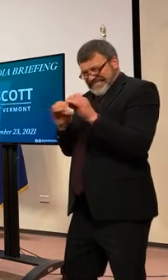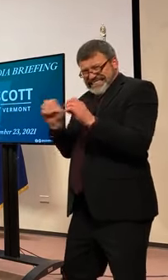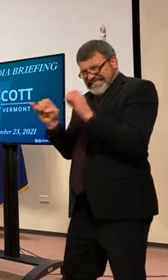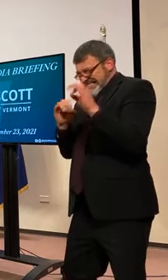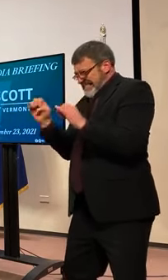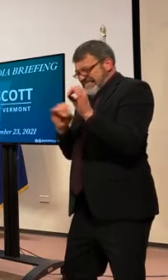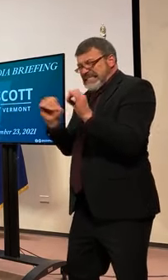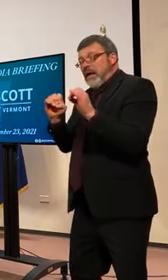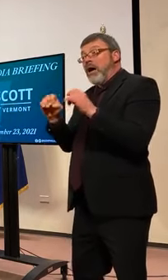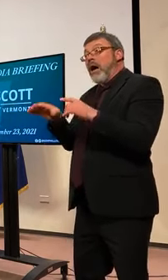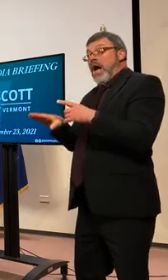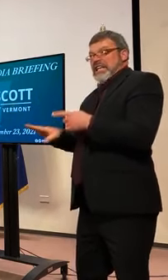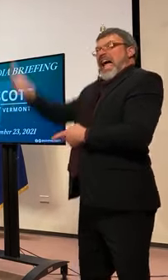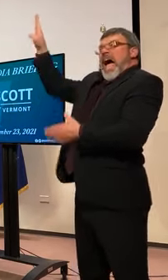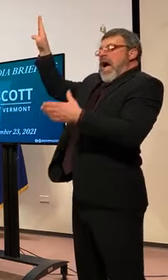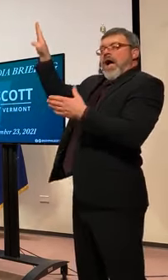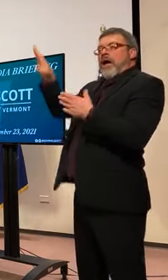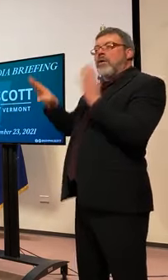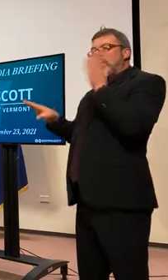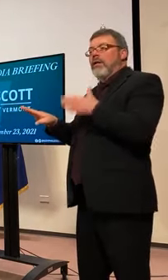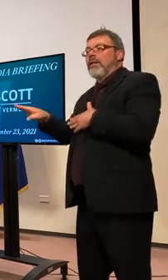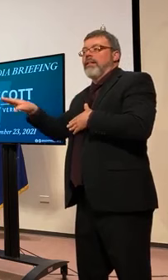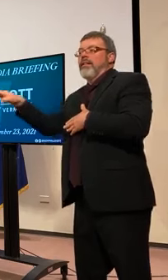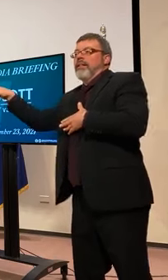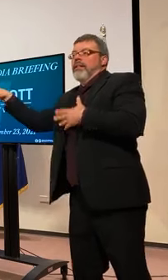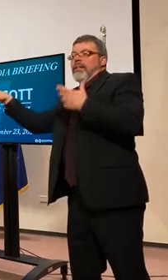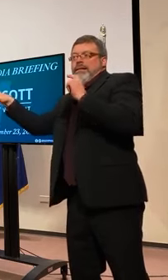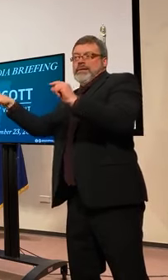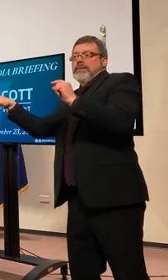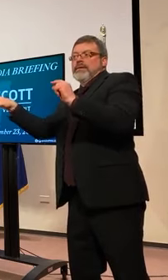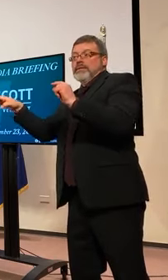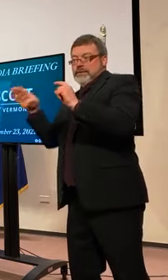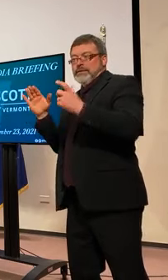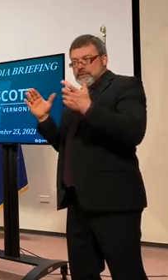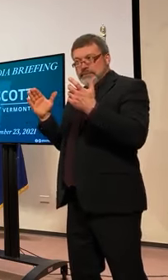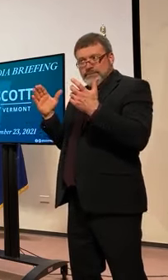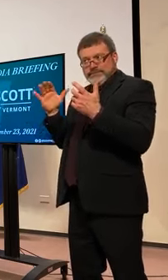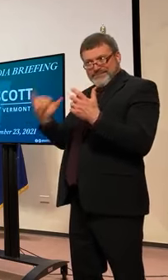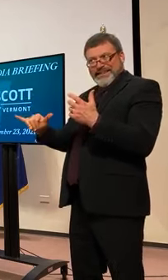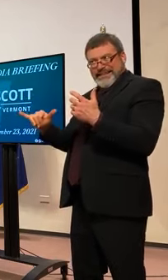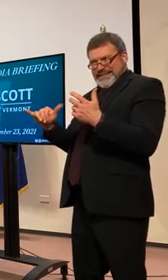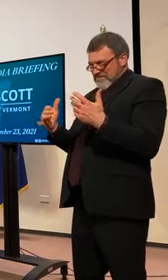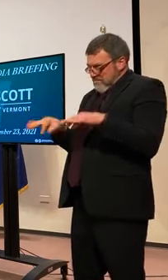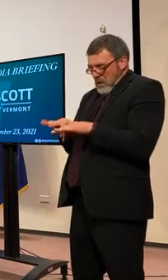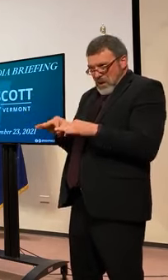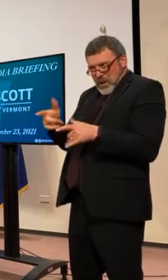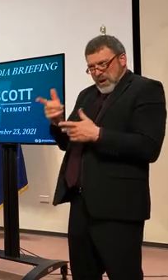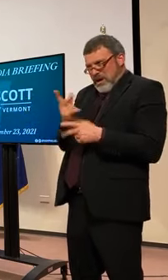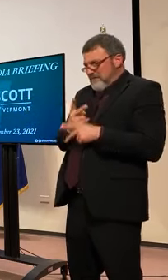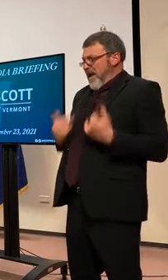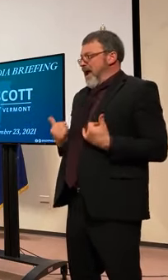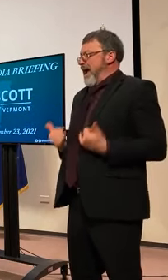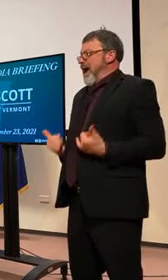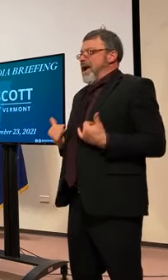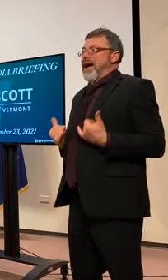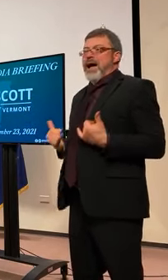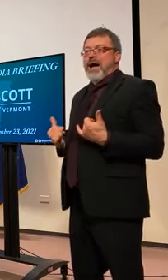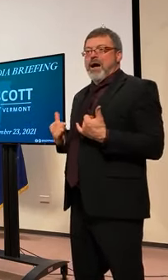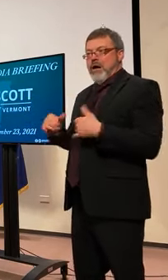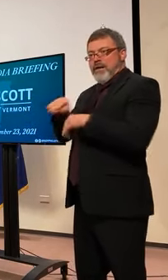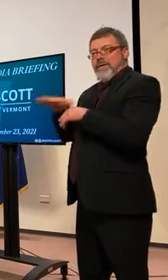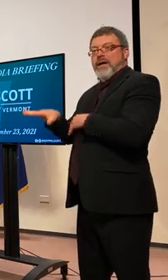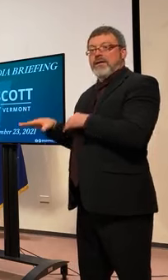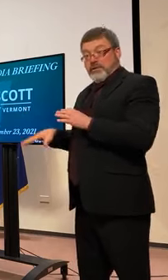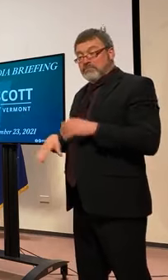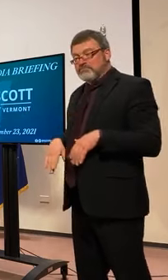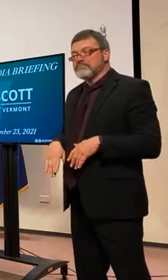My final note is on the flu. Speaking of steps to stay healthy. We're already seeing cases of flu